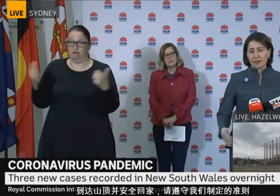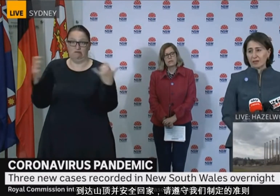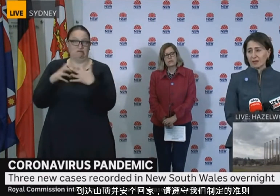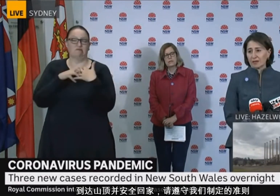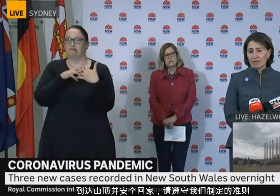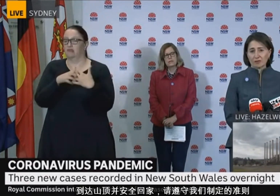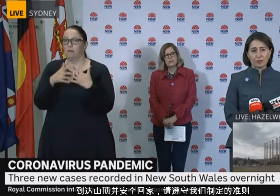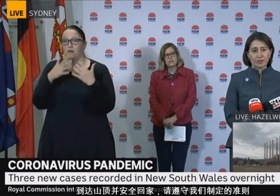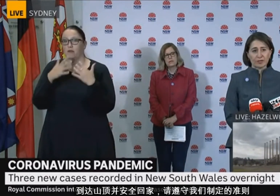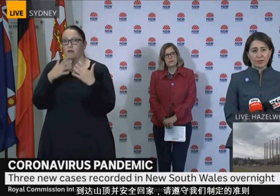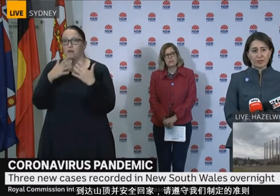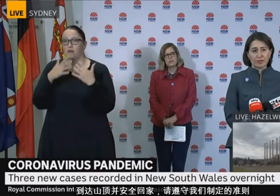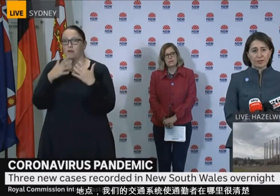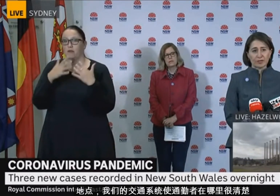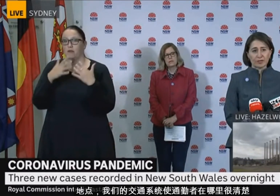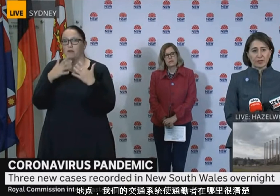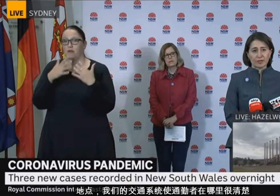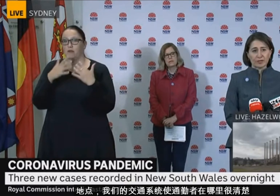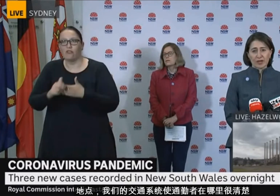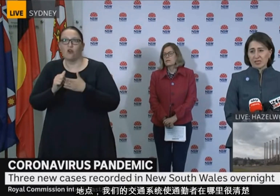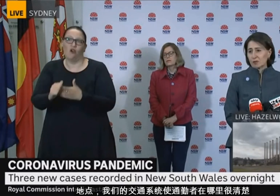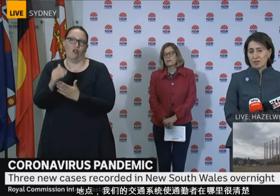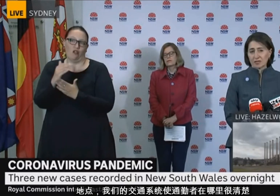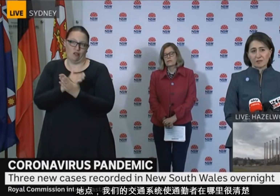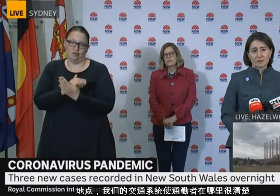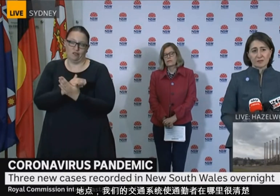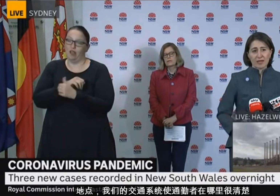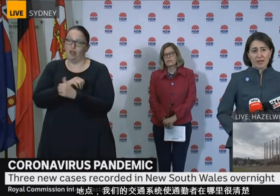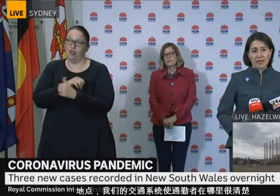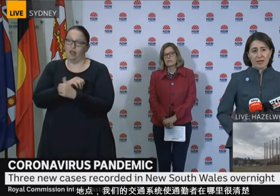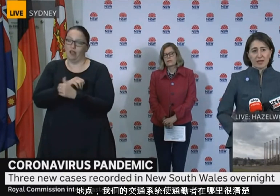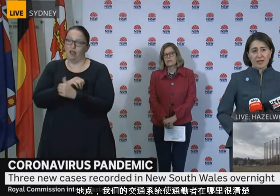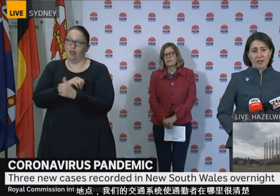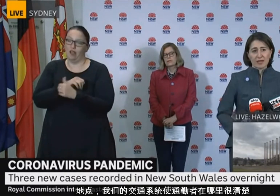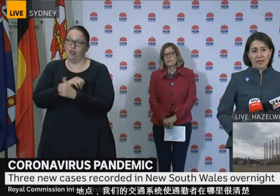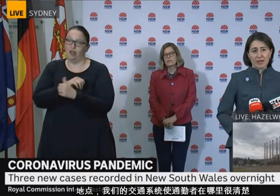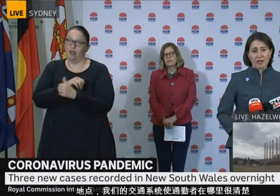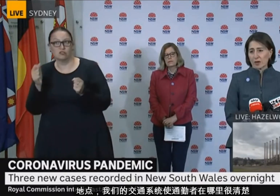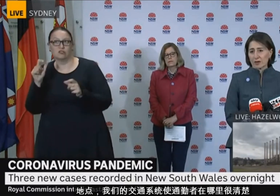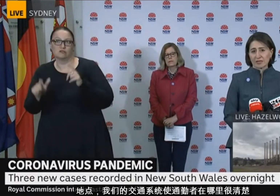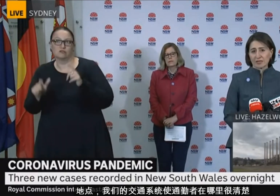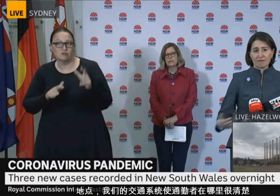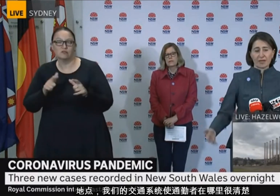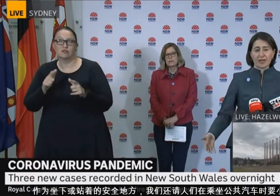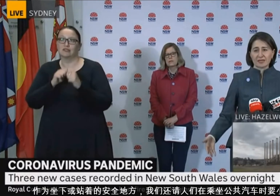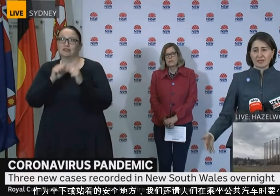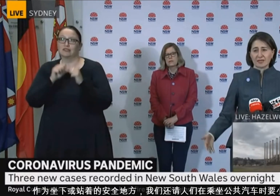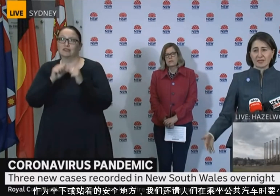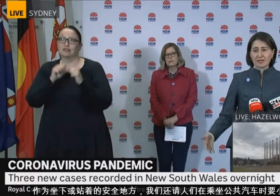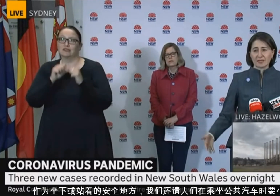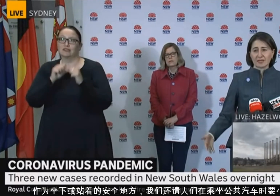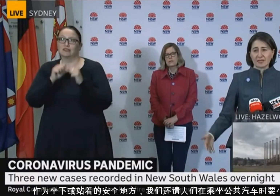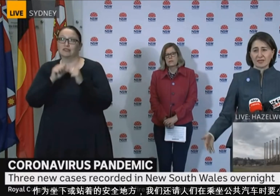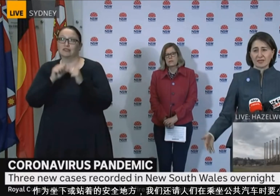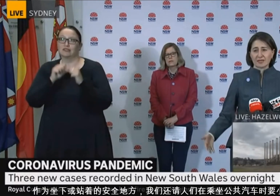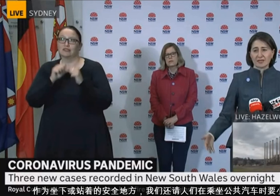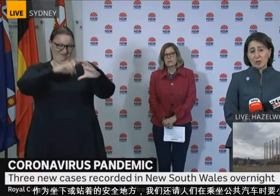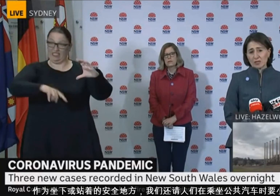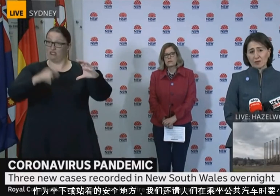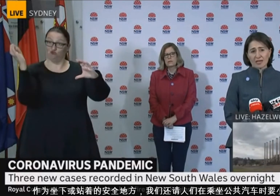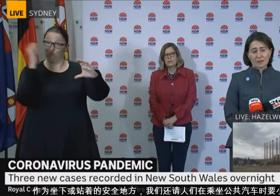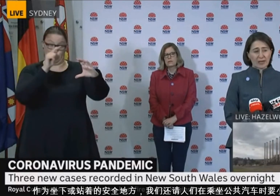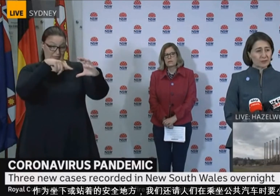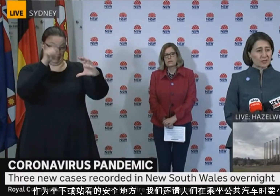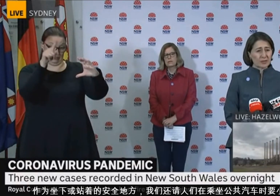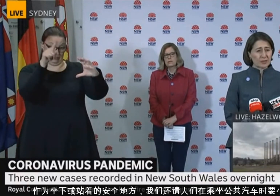home safely, and please respect the guidelines we've put in place. And our transport system has made it very clear for commuters as to where is a safe place to